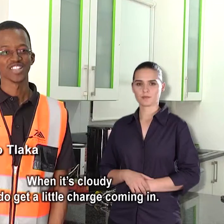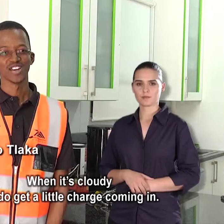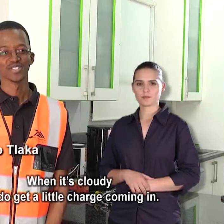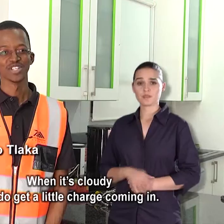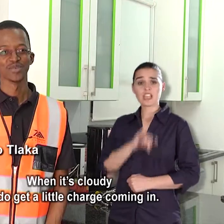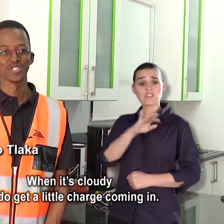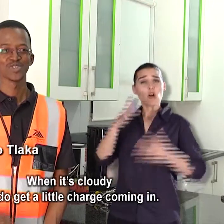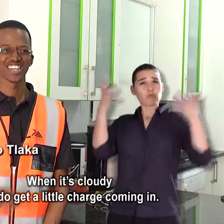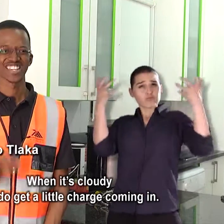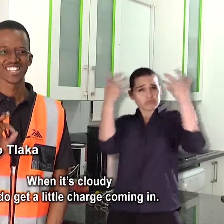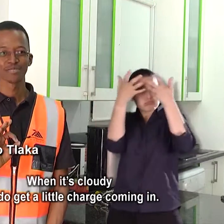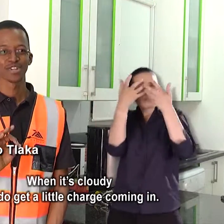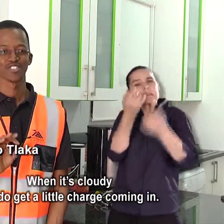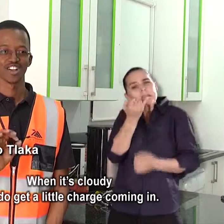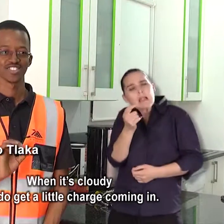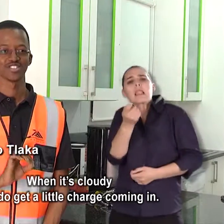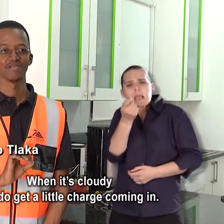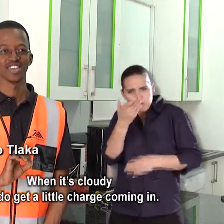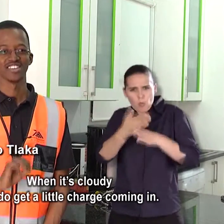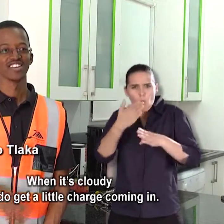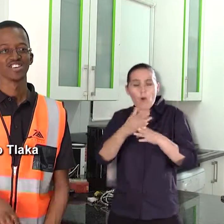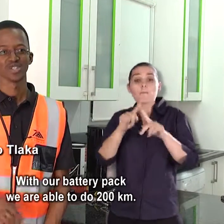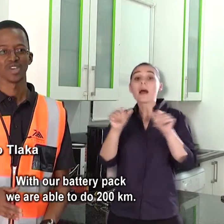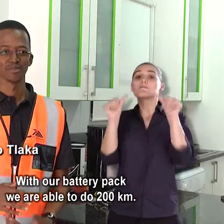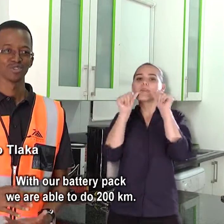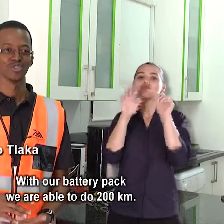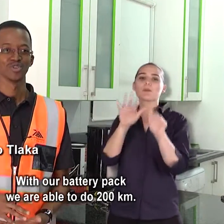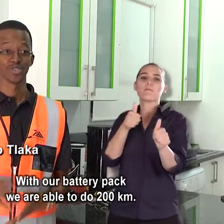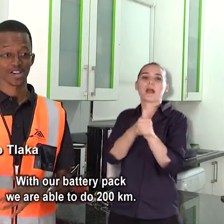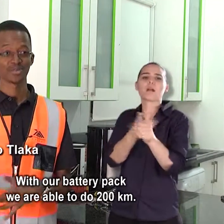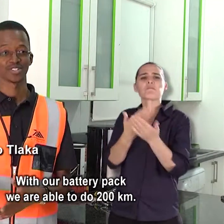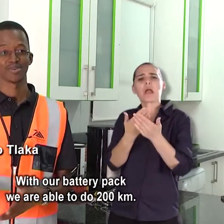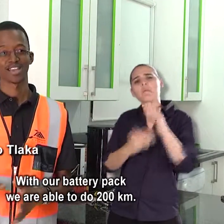When it's cloudy, we do get a little bit of charge still coming in, so we're able